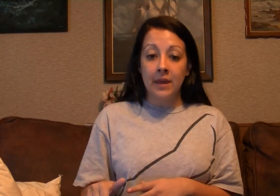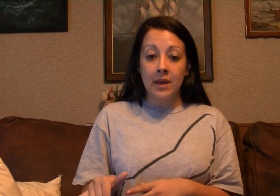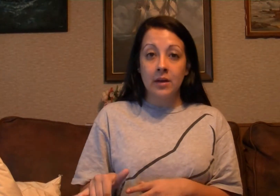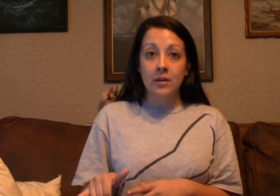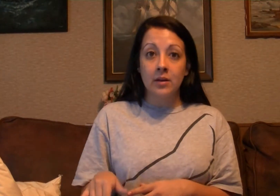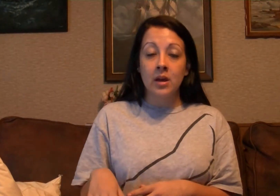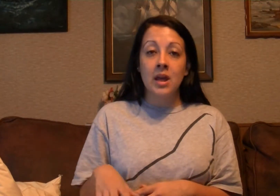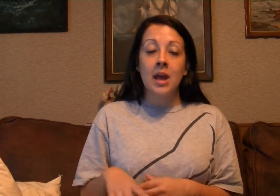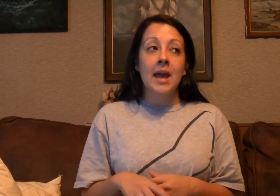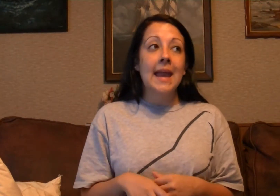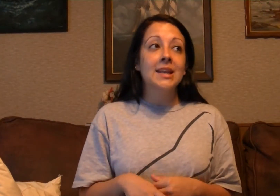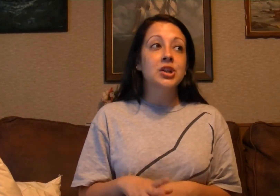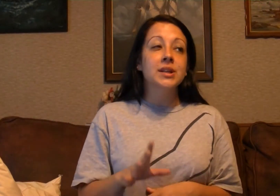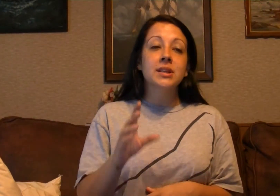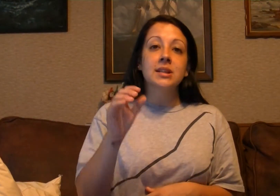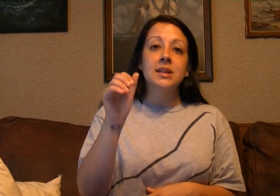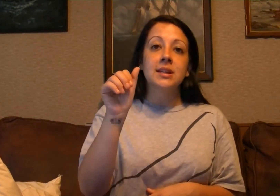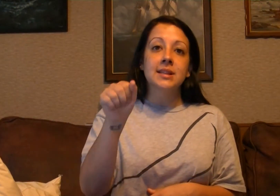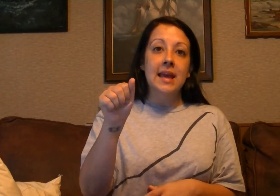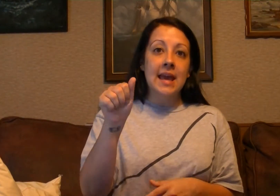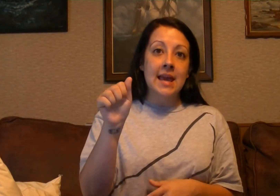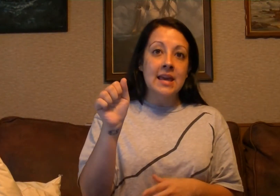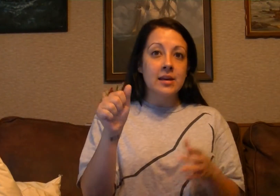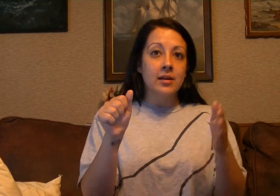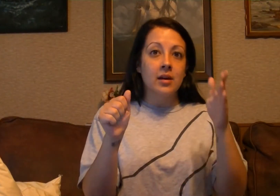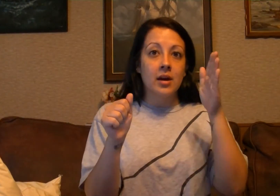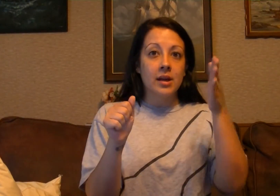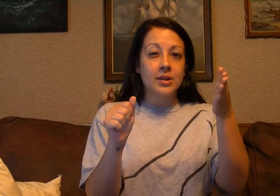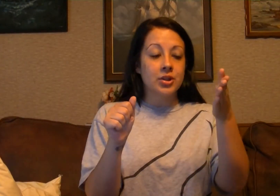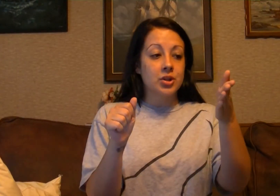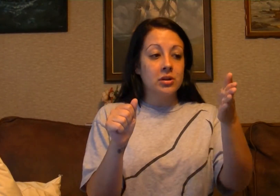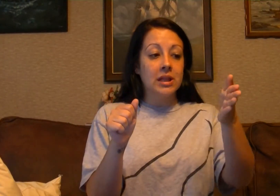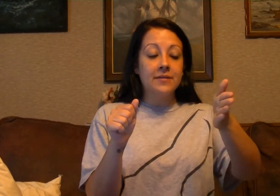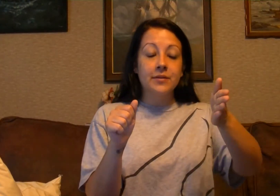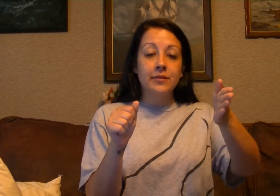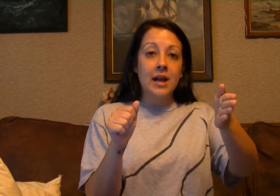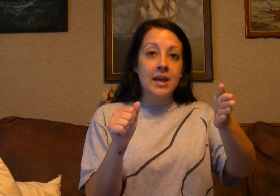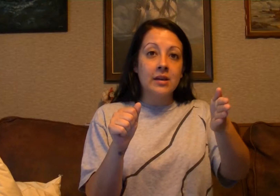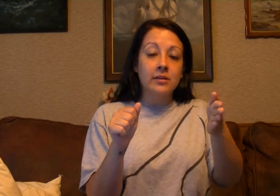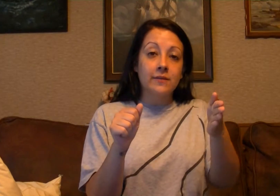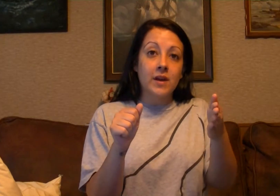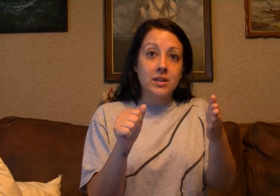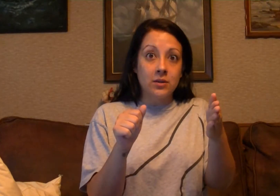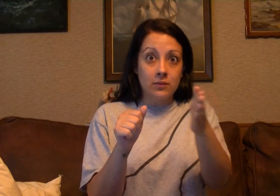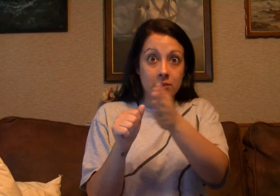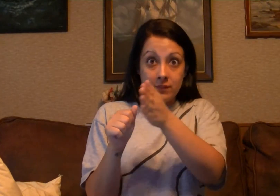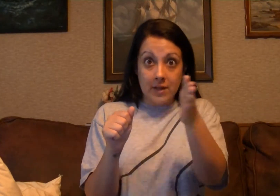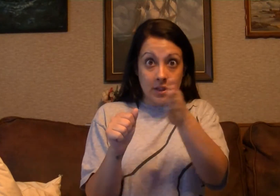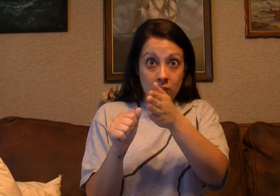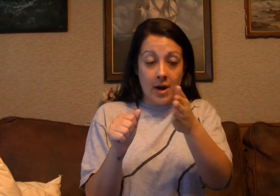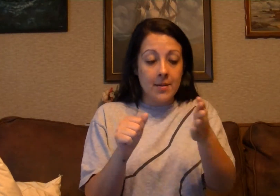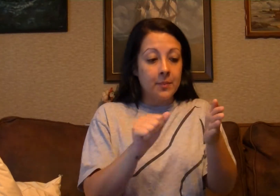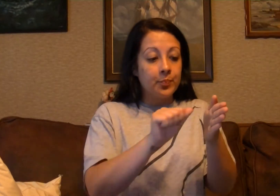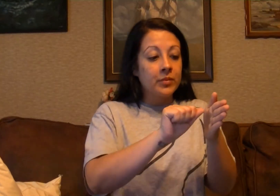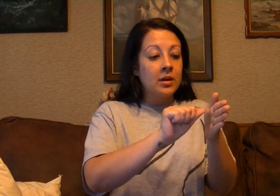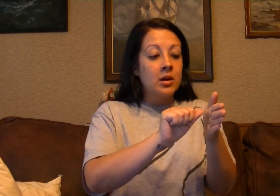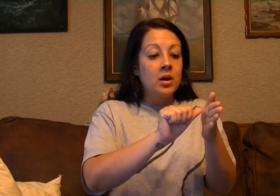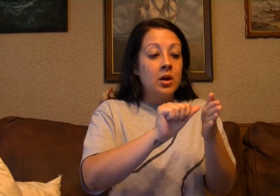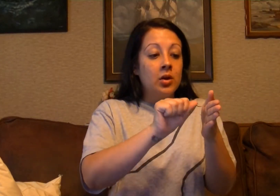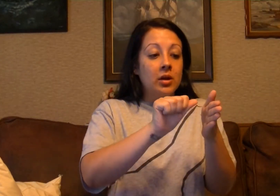The ages is A against your left flat hand facing right. You're going